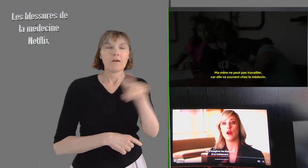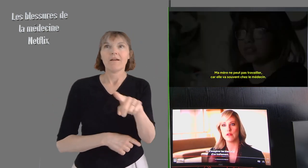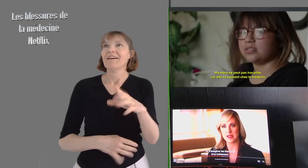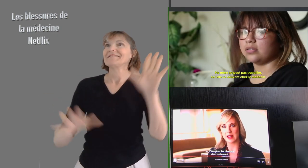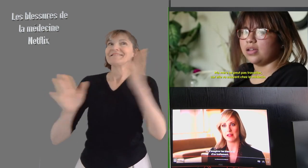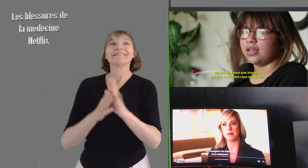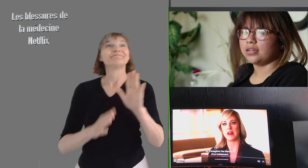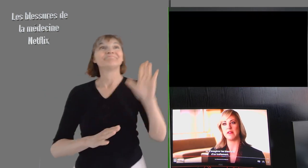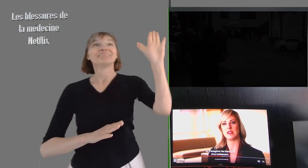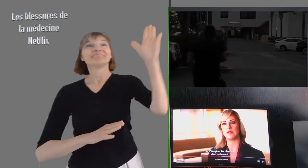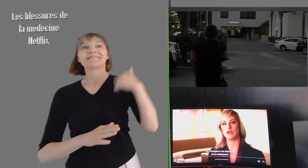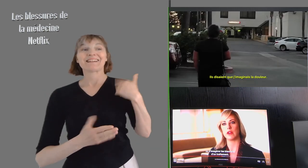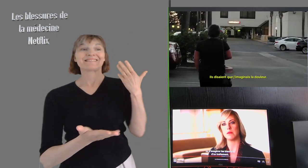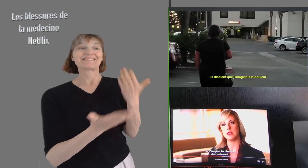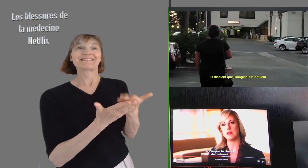mérites d'un traitement.